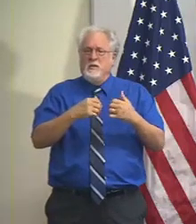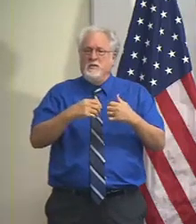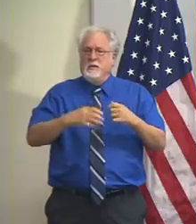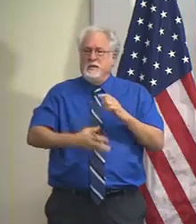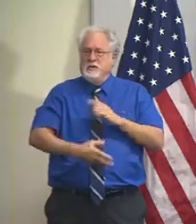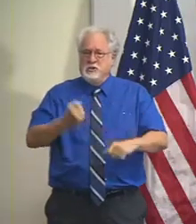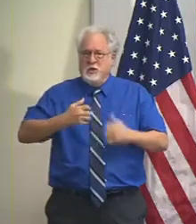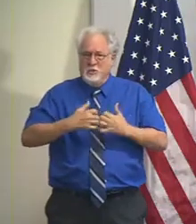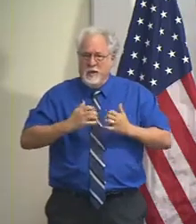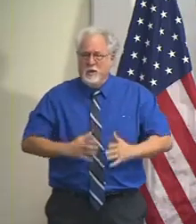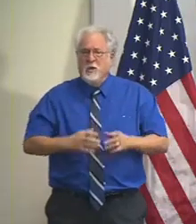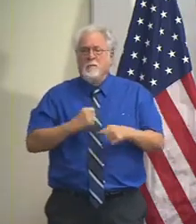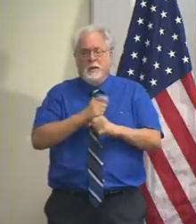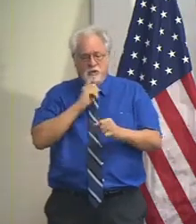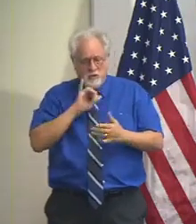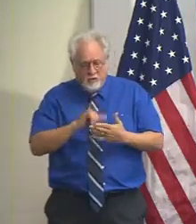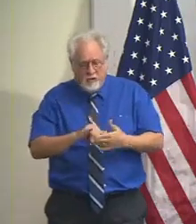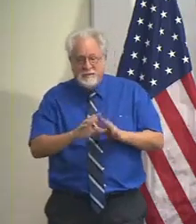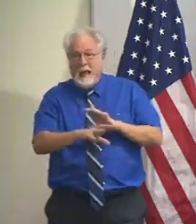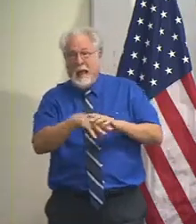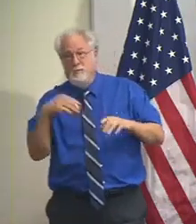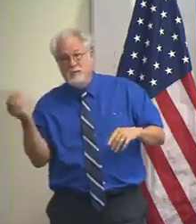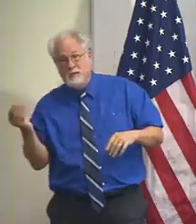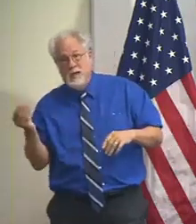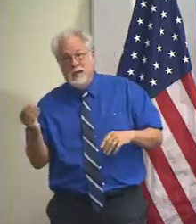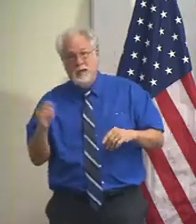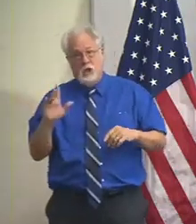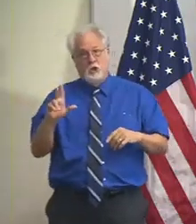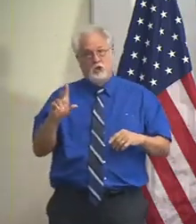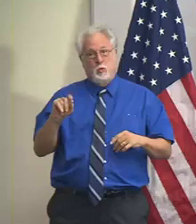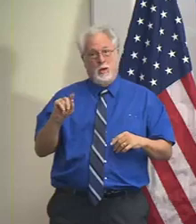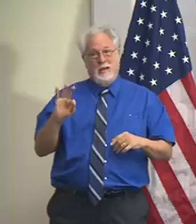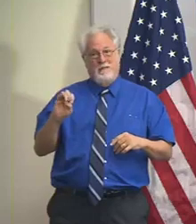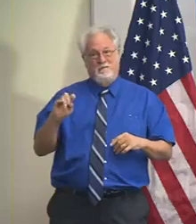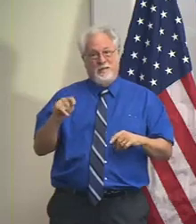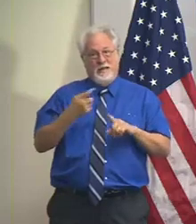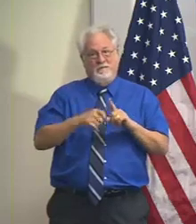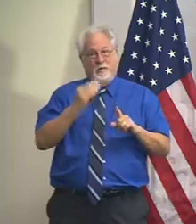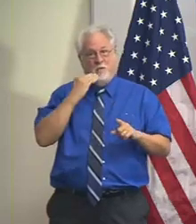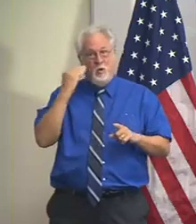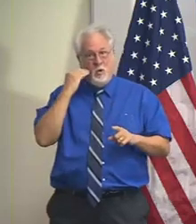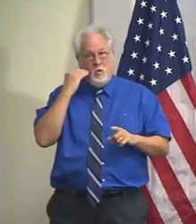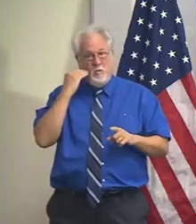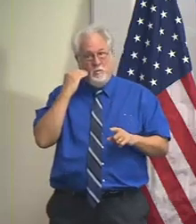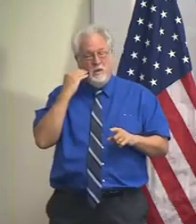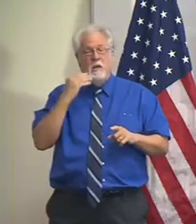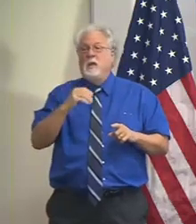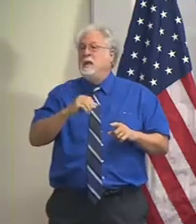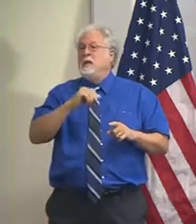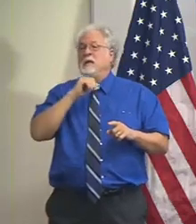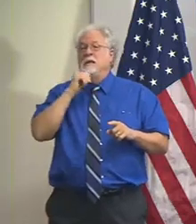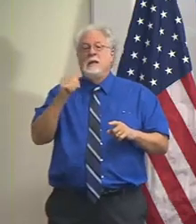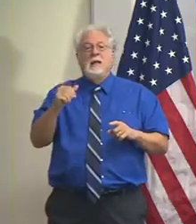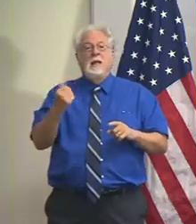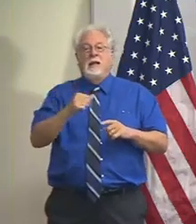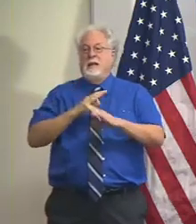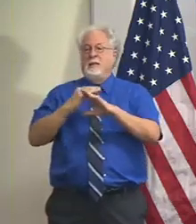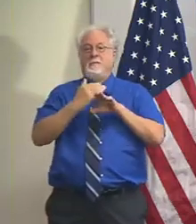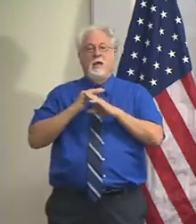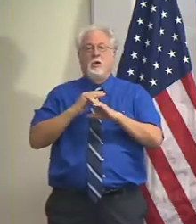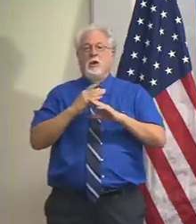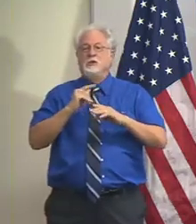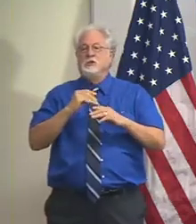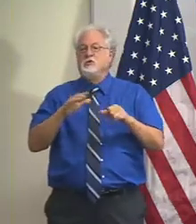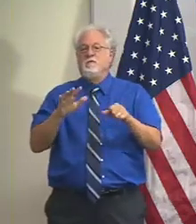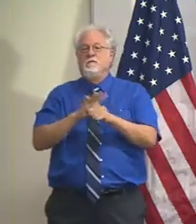sure that the generator is operated outside, at least 20 feet from your house. There shouldn't be any barriers to